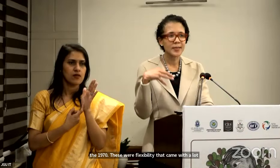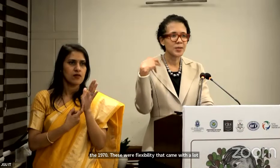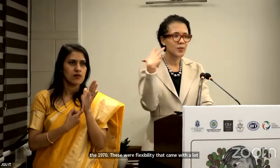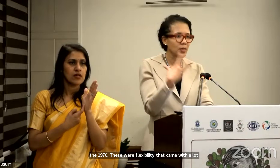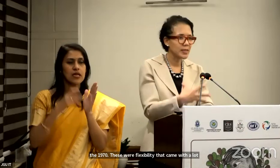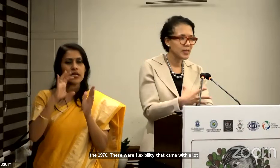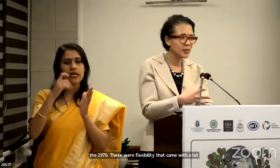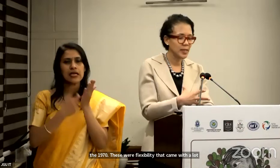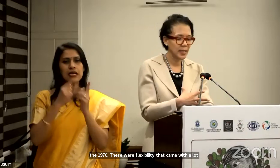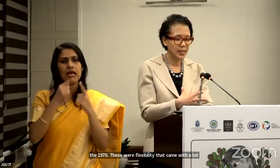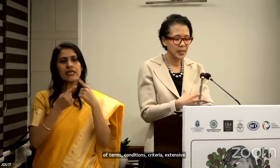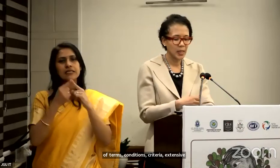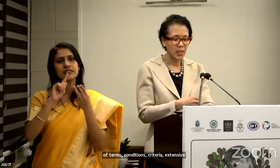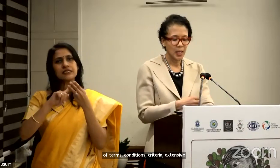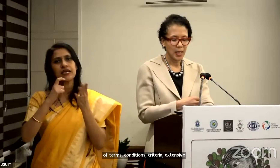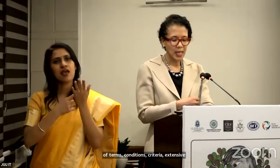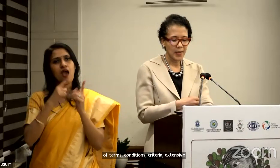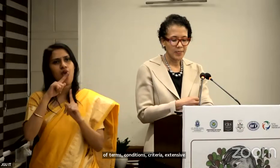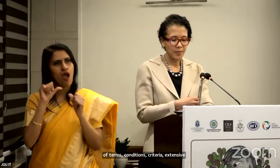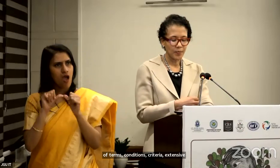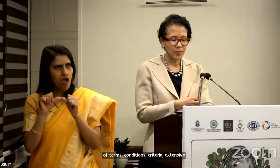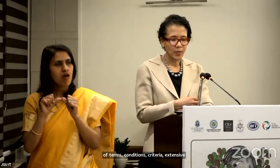criteria, extensive criteria.